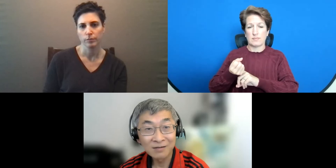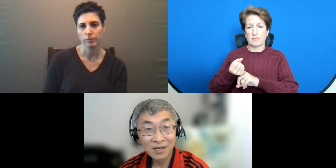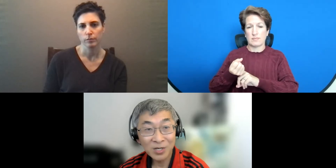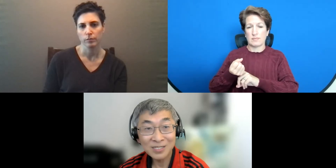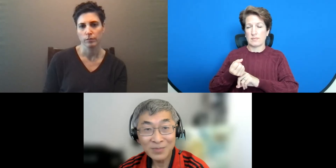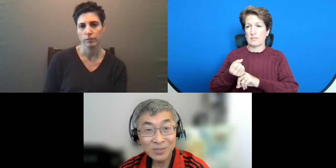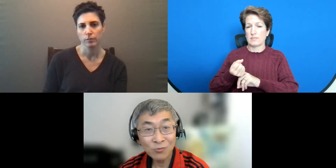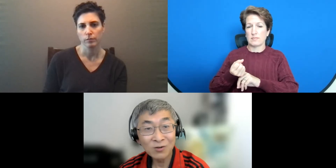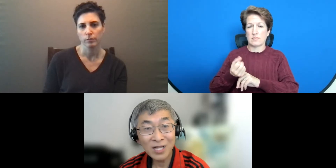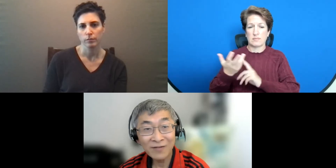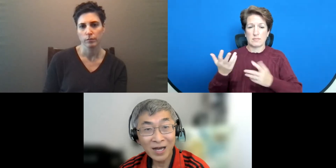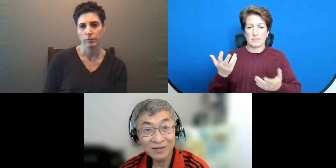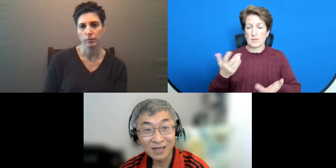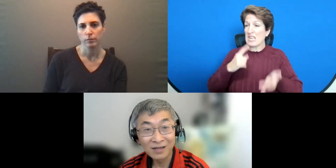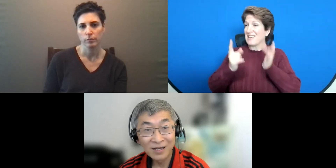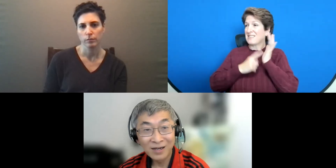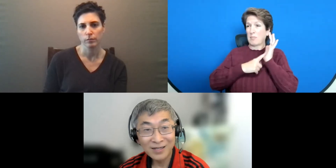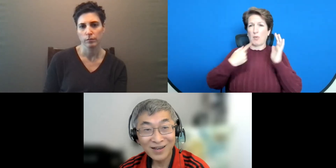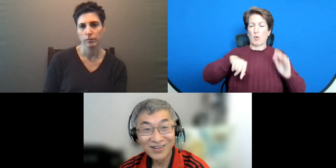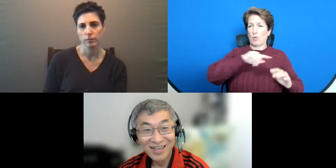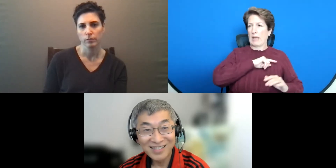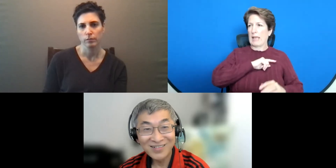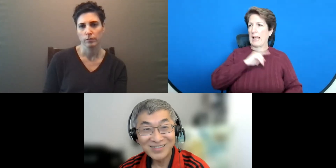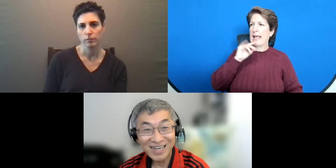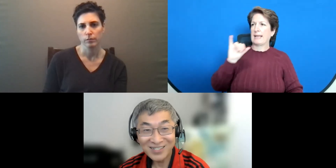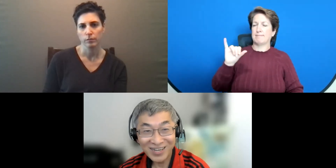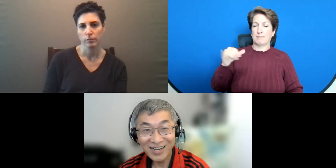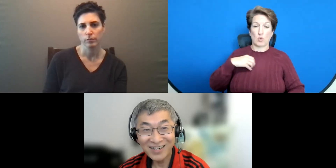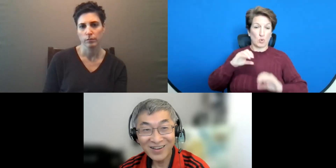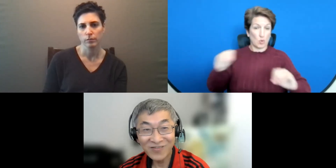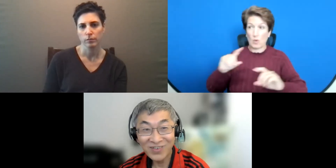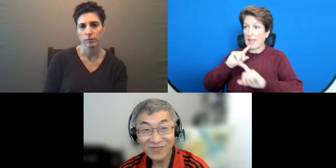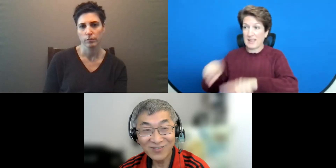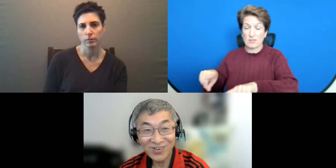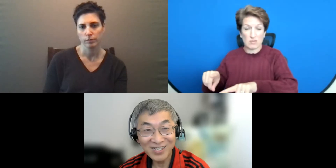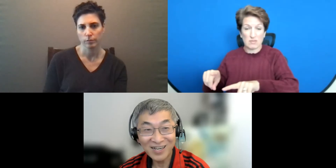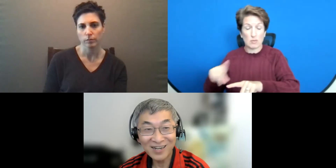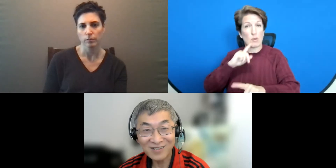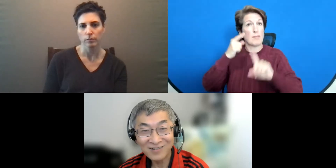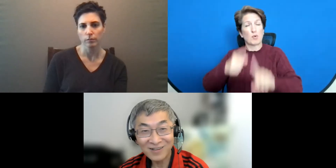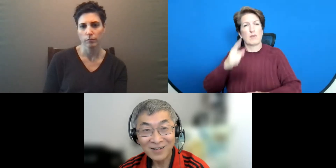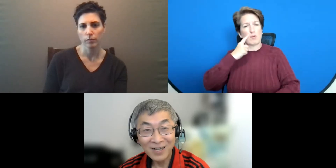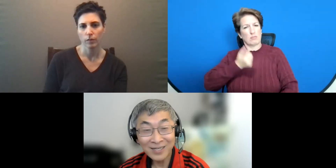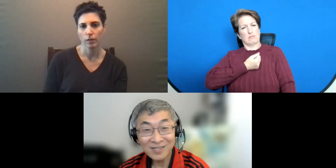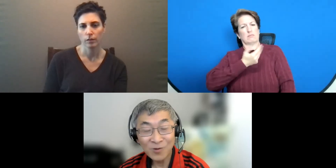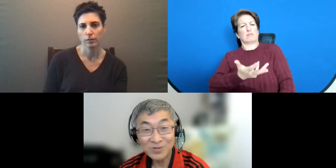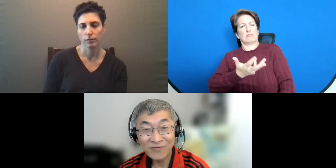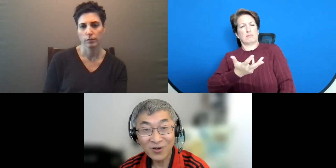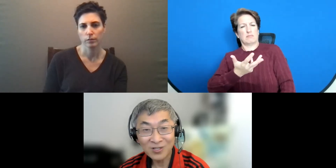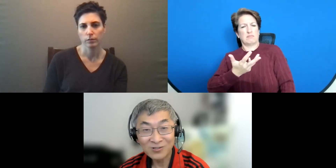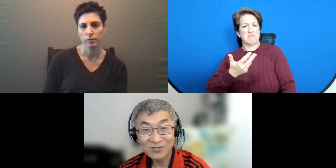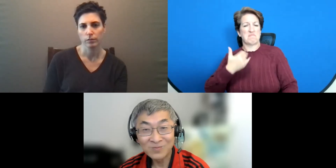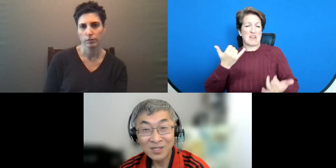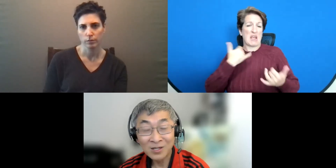answer, because sometimes we don't have an answer. And so just share and feel free, and I just open the